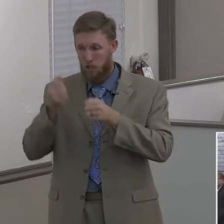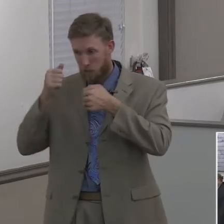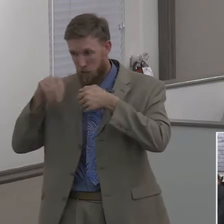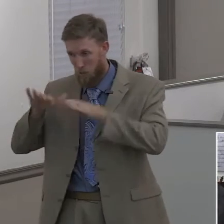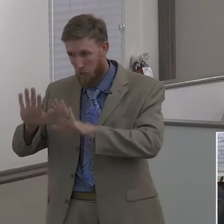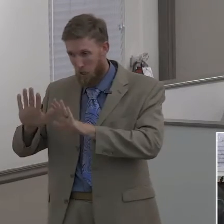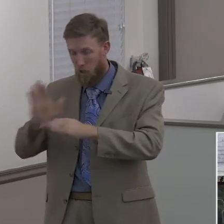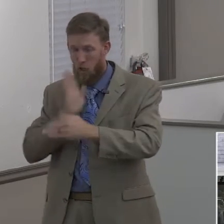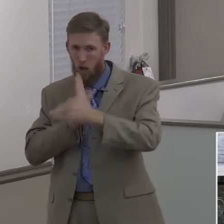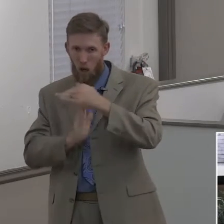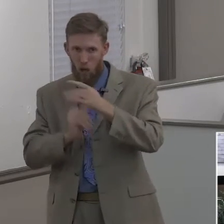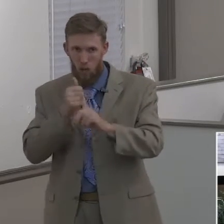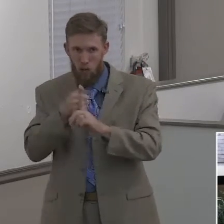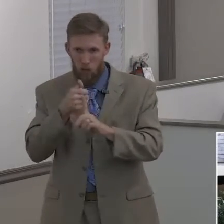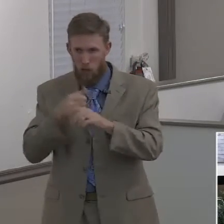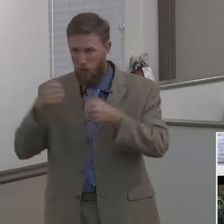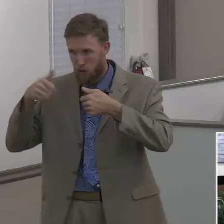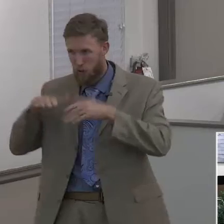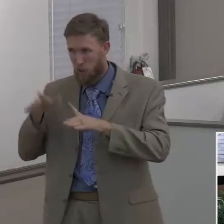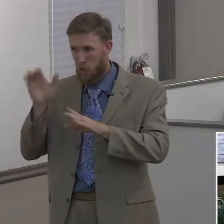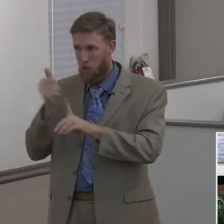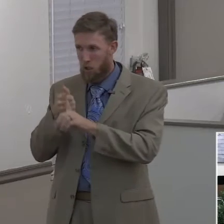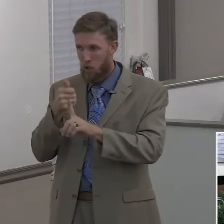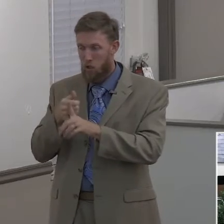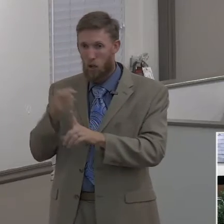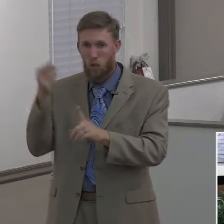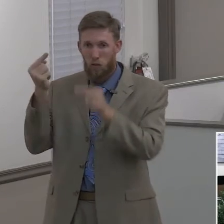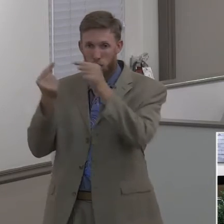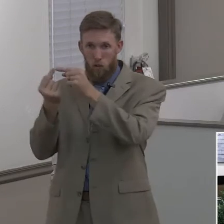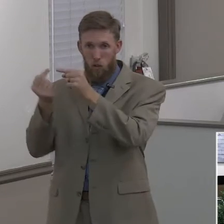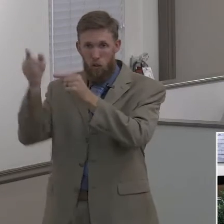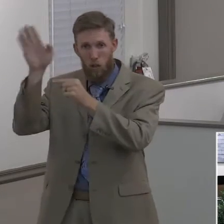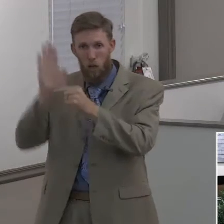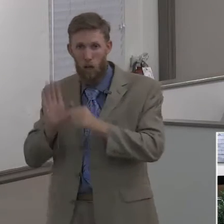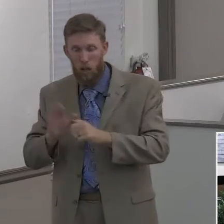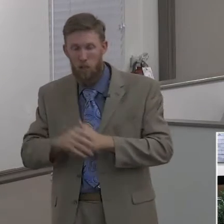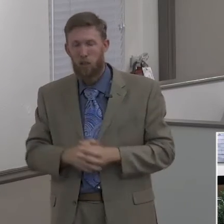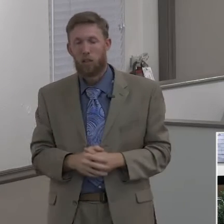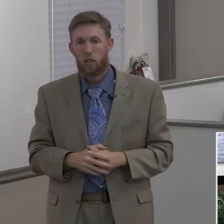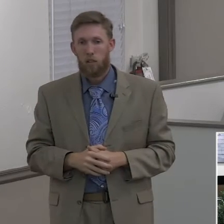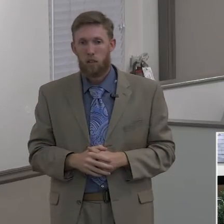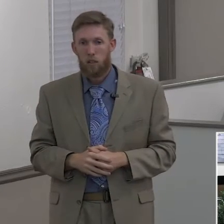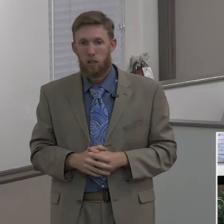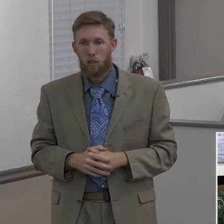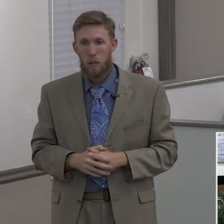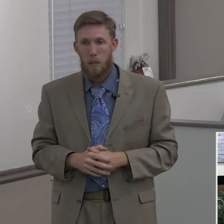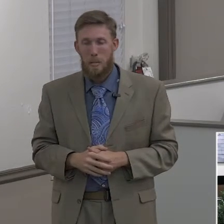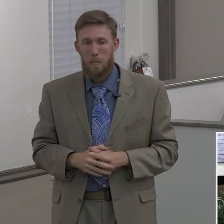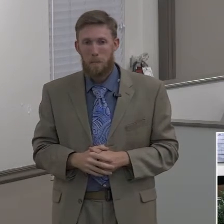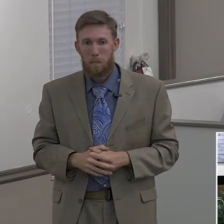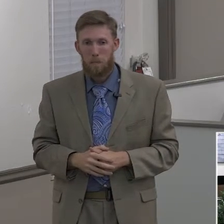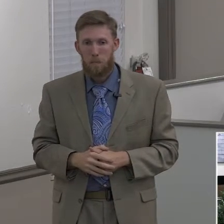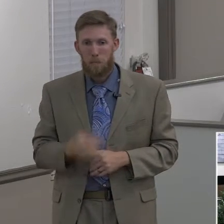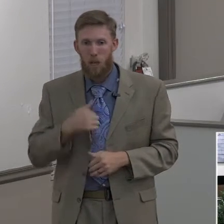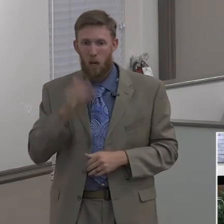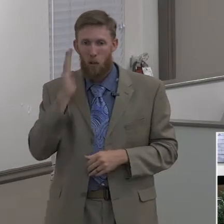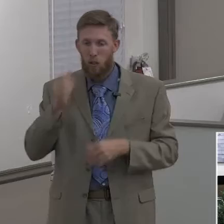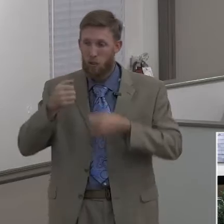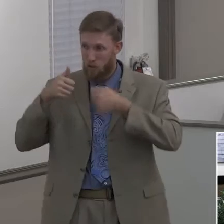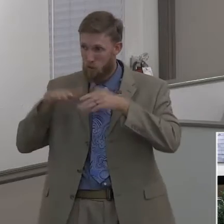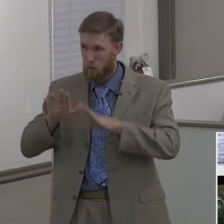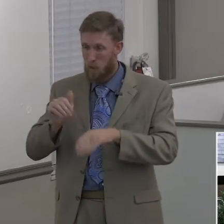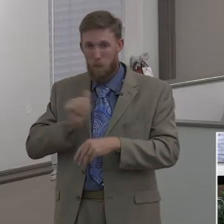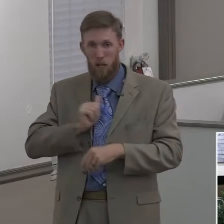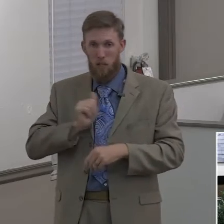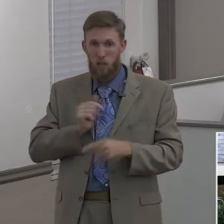means submit. Submit yourselves, therefore, to God. Humble yourselves, therefore, to God. I'm going to submit